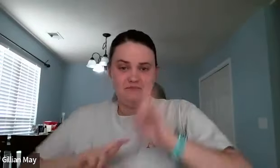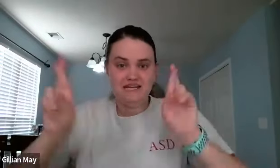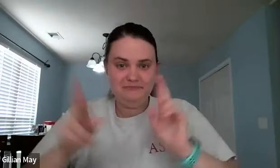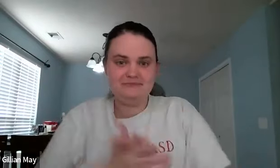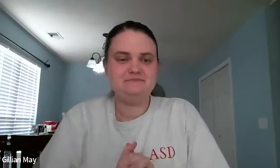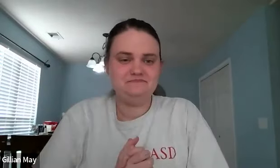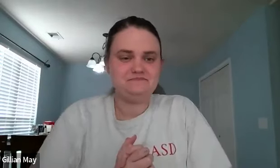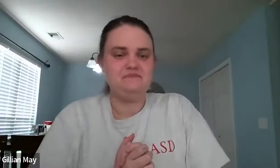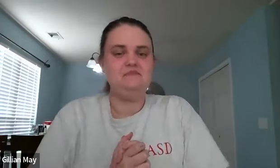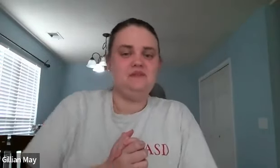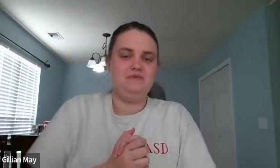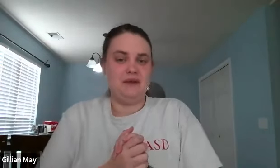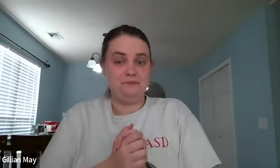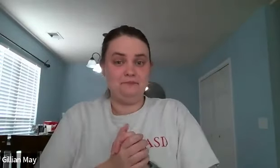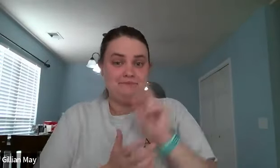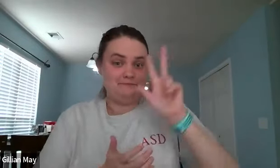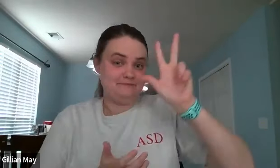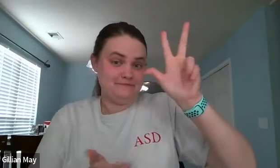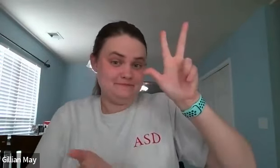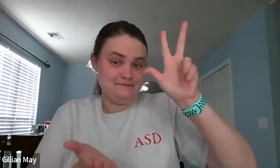ready? Okay.